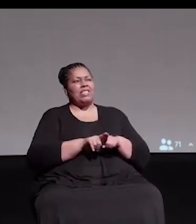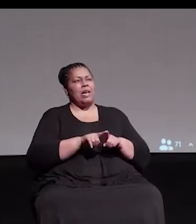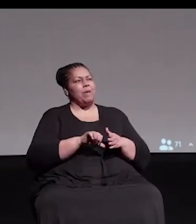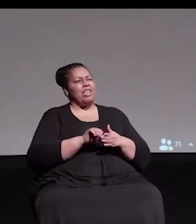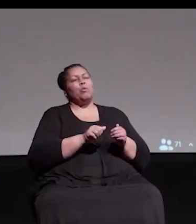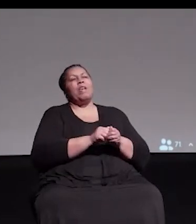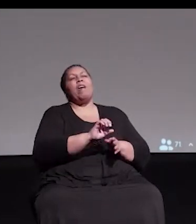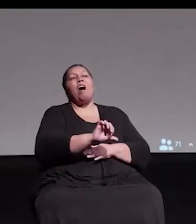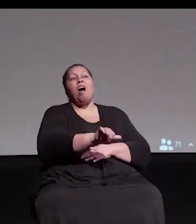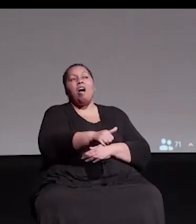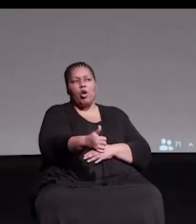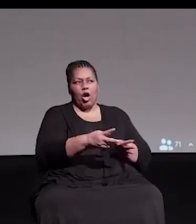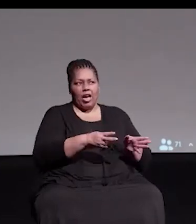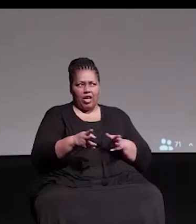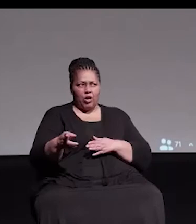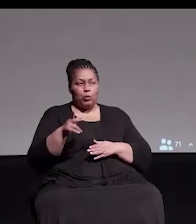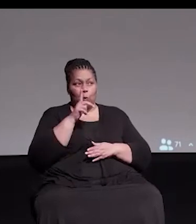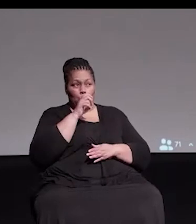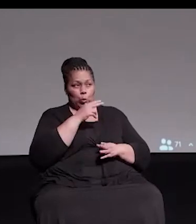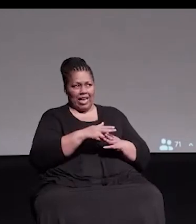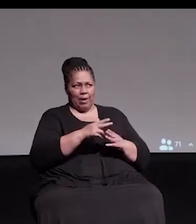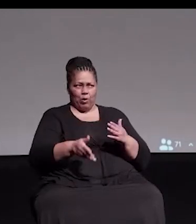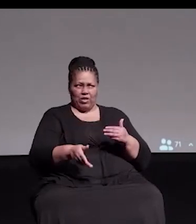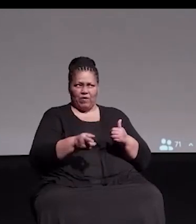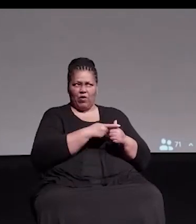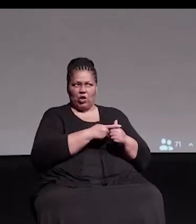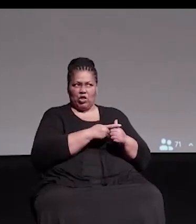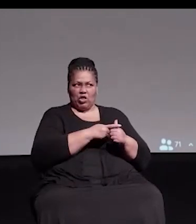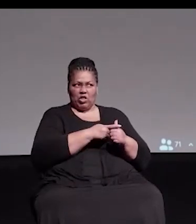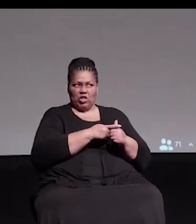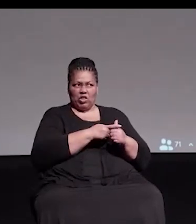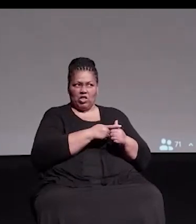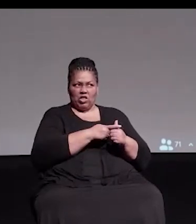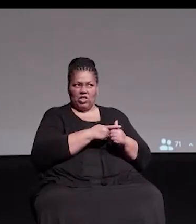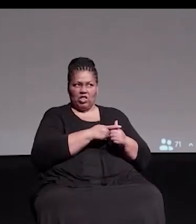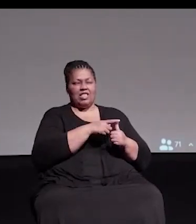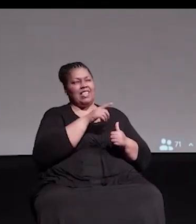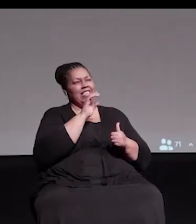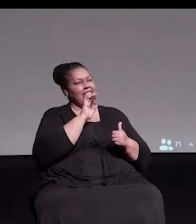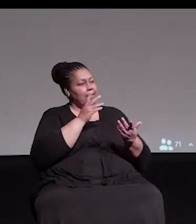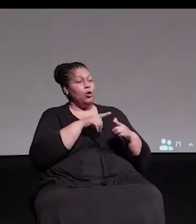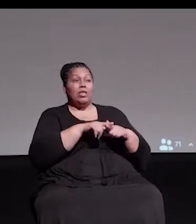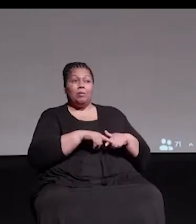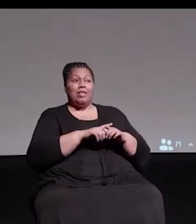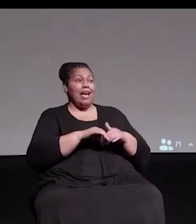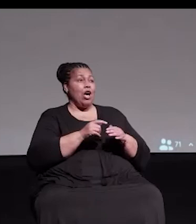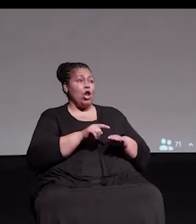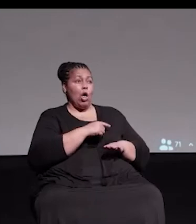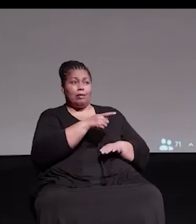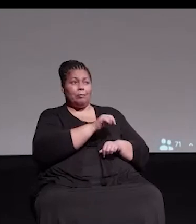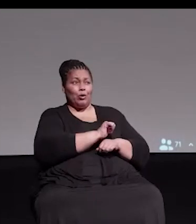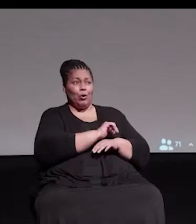other editor whose name came first was, the discussion. It depends how long they've been on